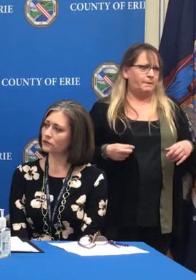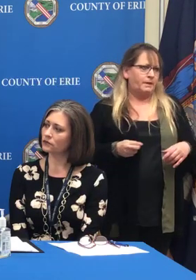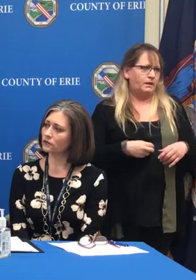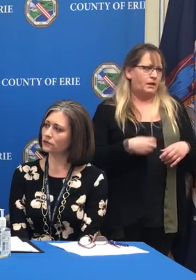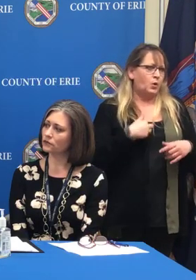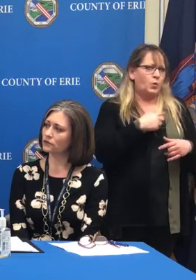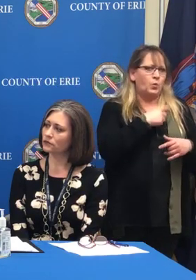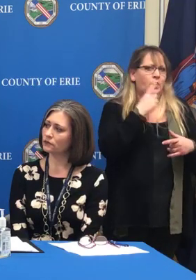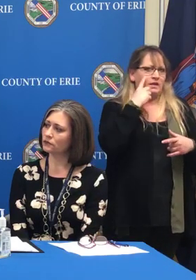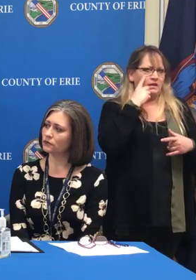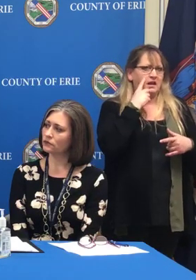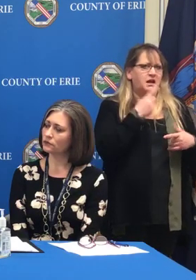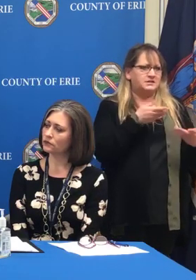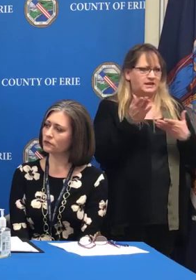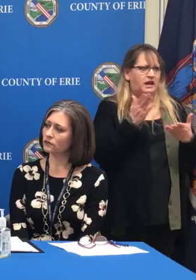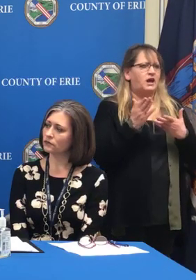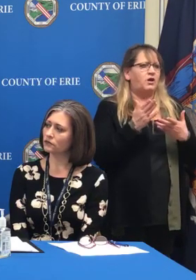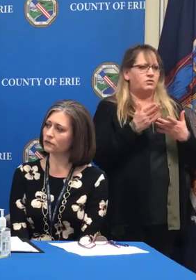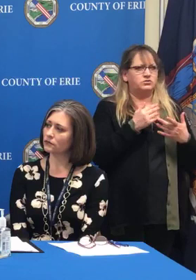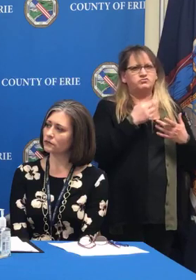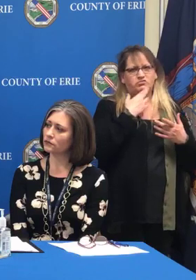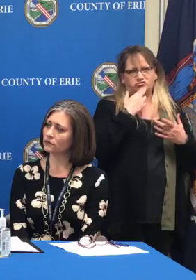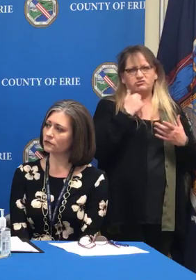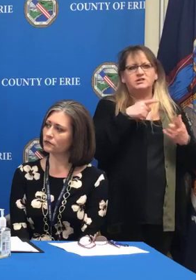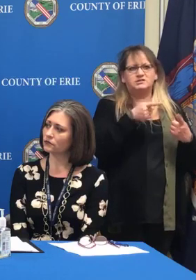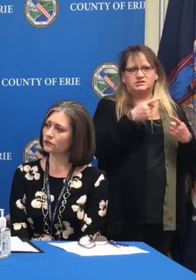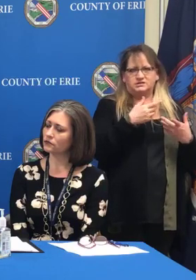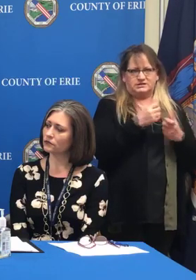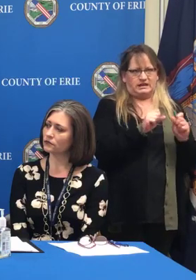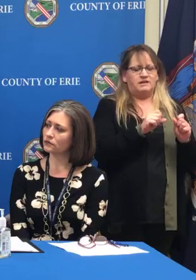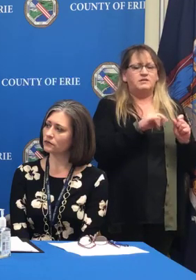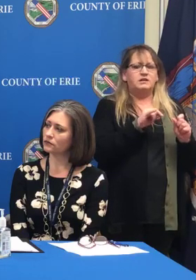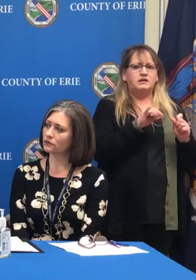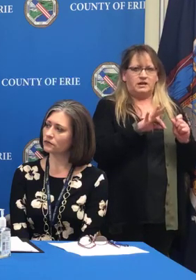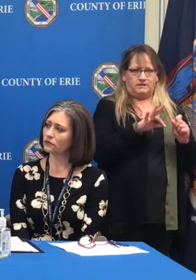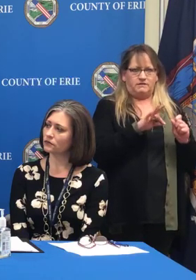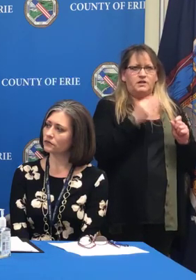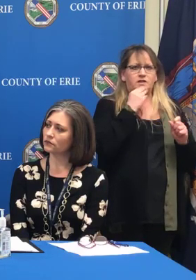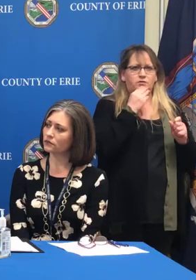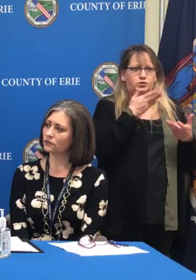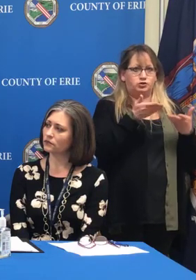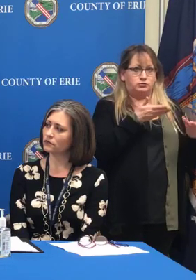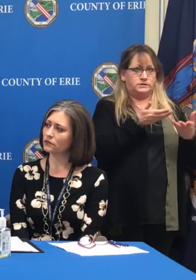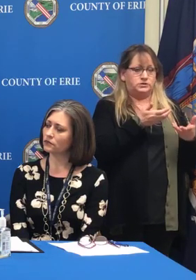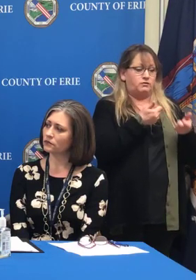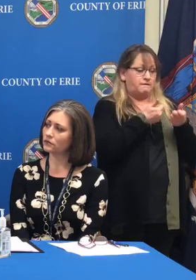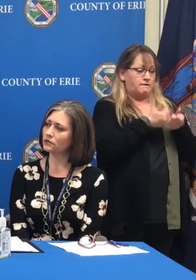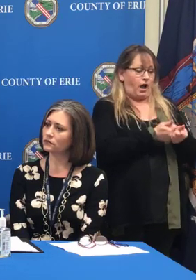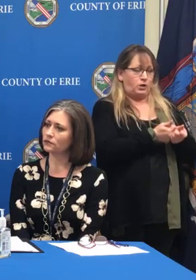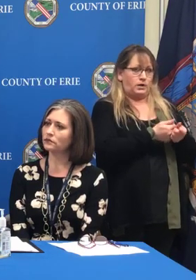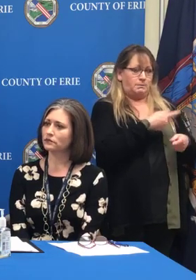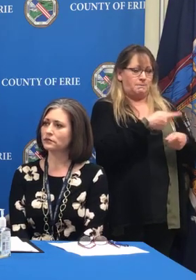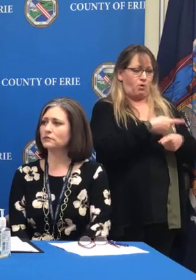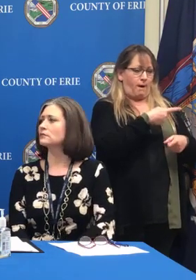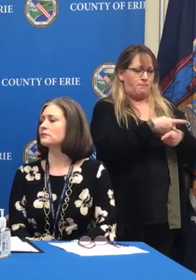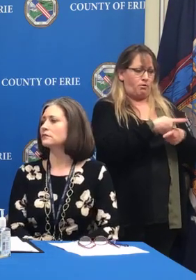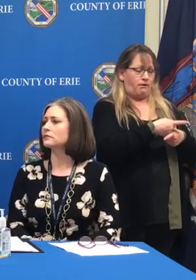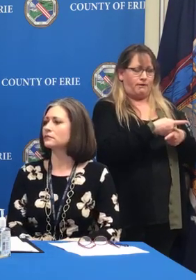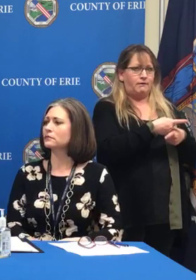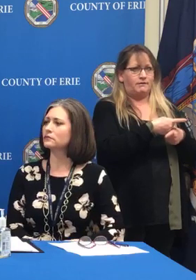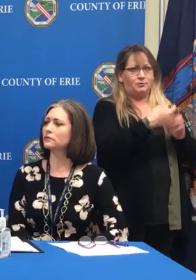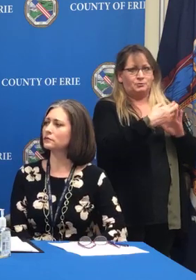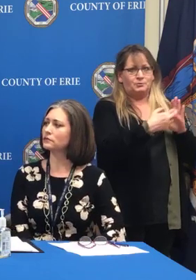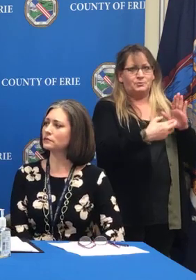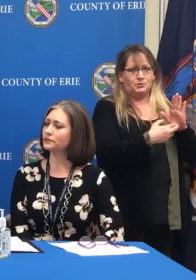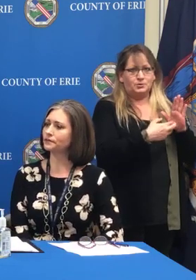We believe that takeout is safe. That's why the recommendation is made, as long as the food service entities are following their proper guidelines and